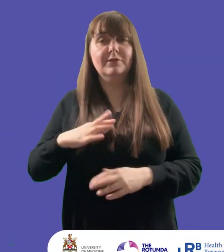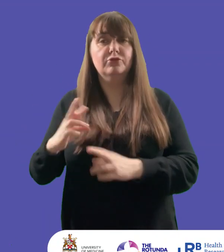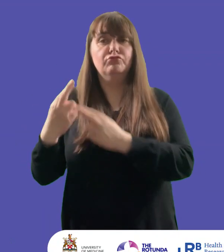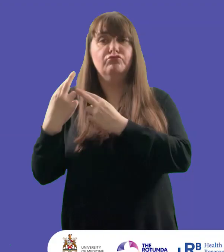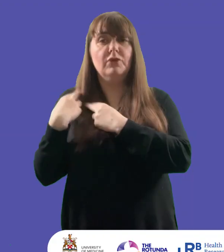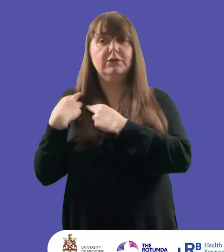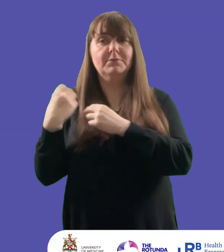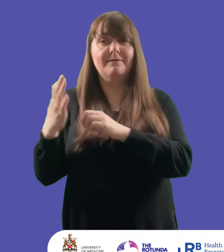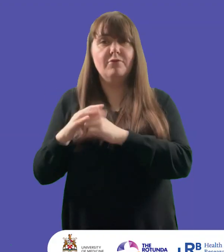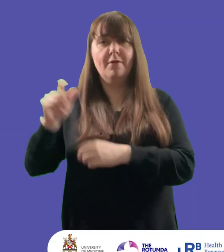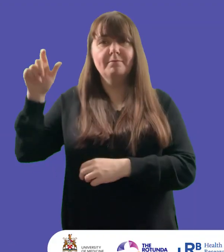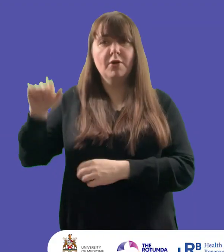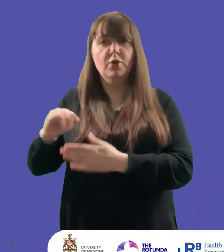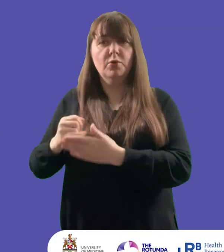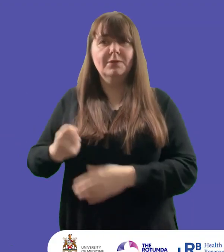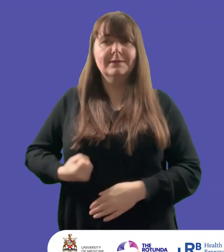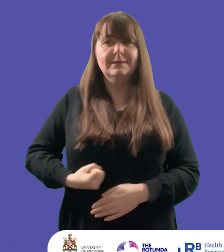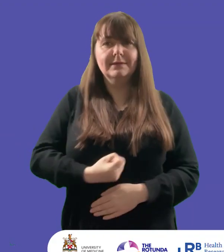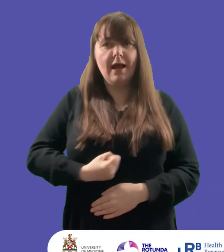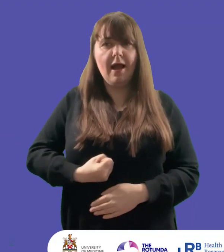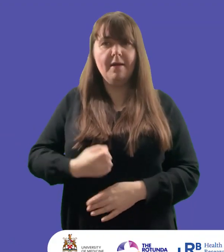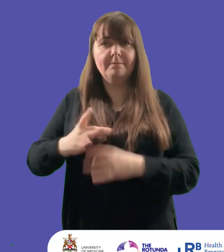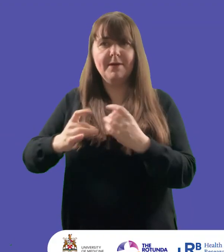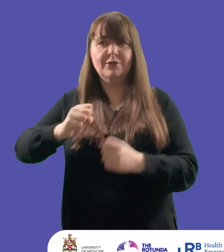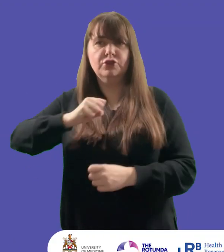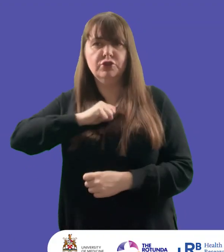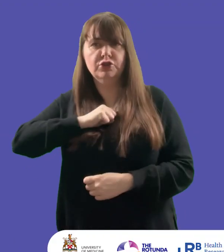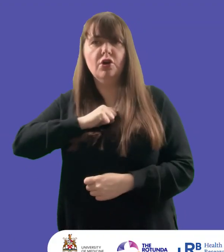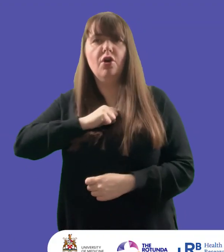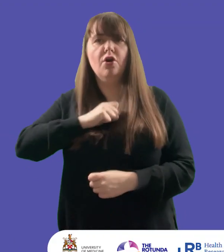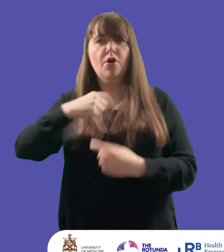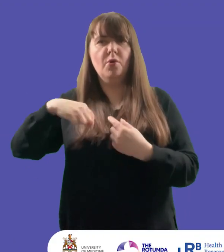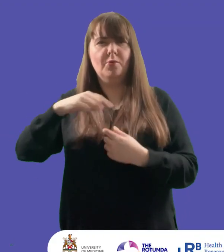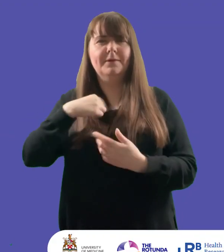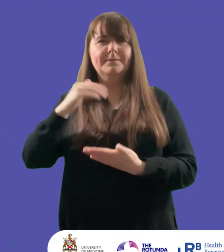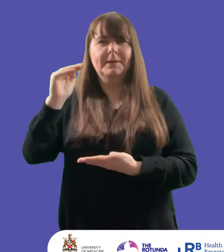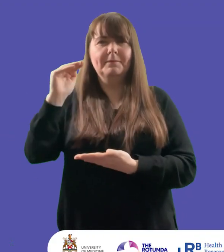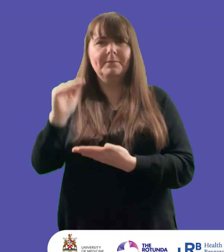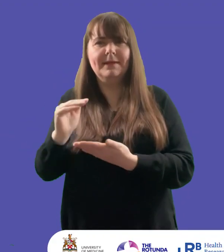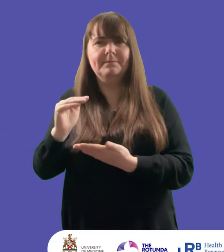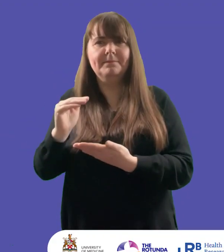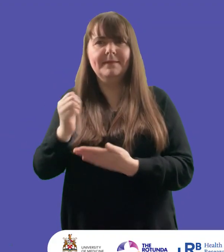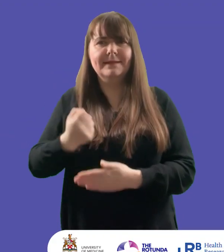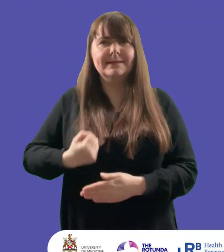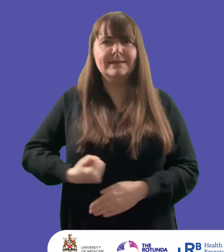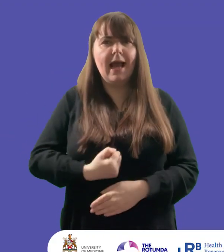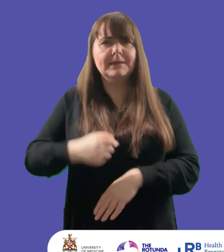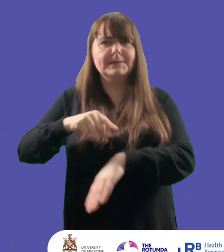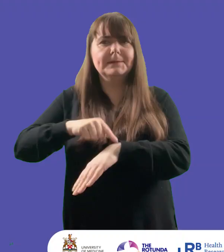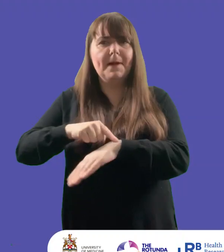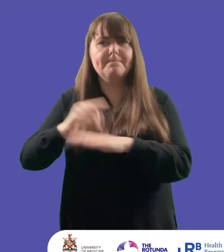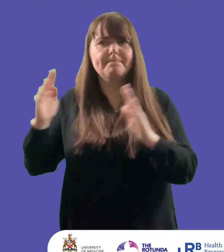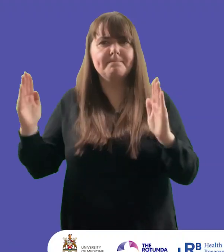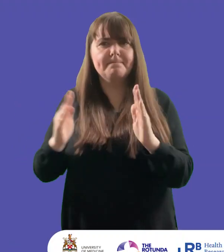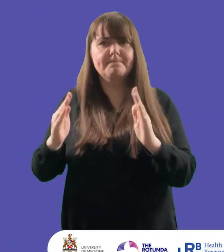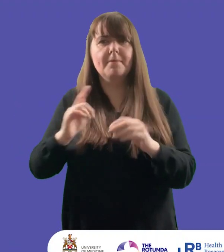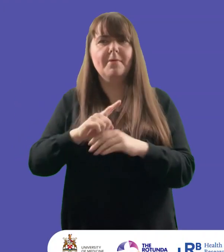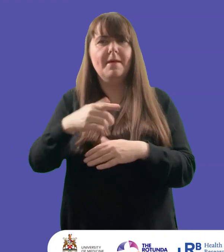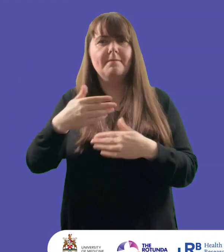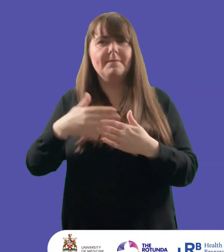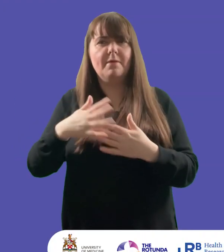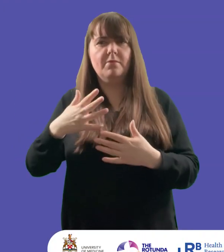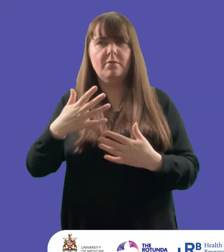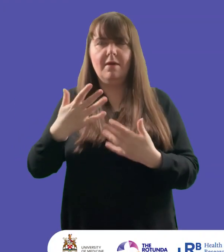It's the responsibility of the sonographer to ensure that we minimise the scan time that your baby